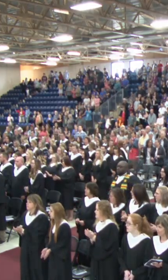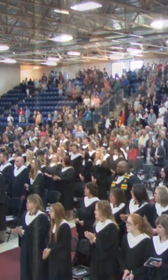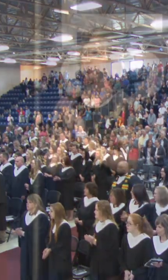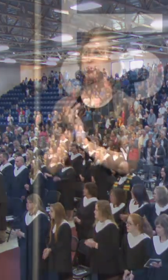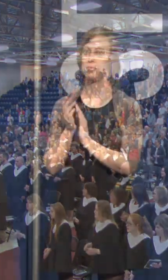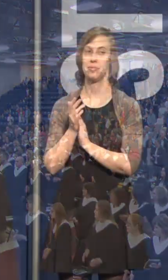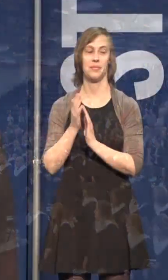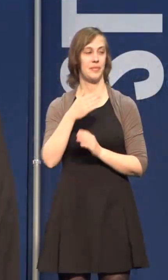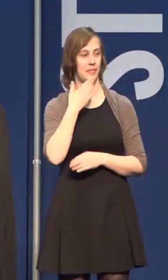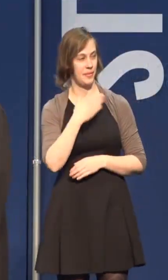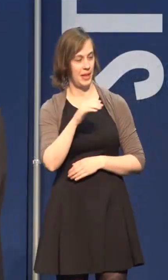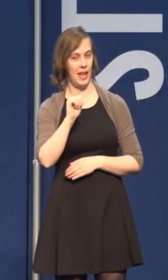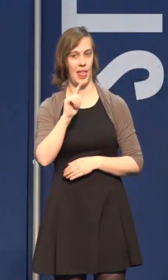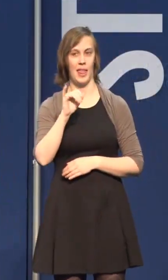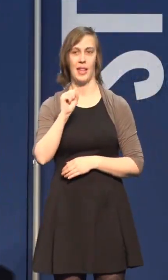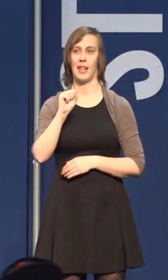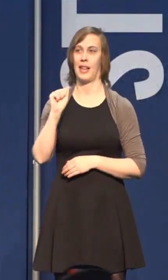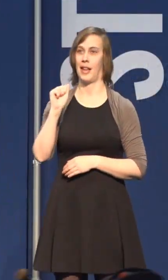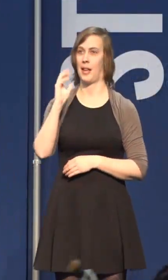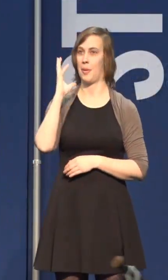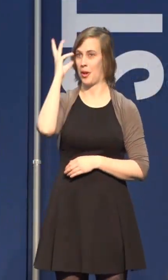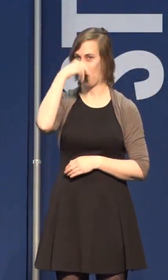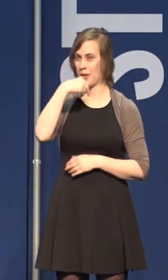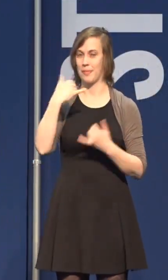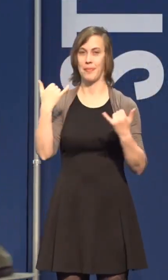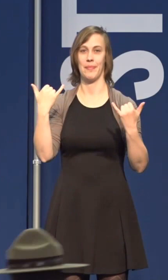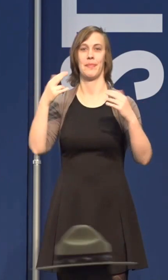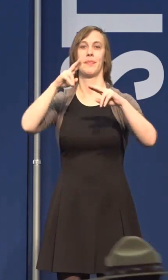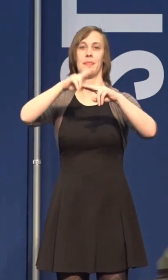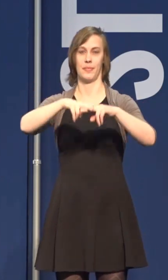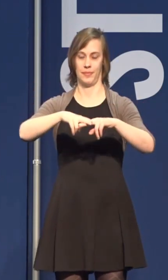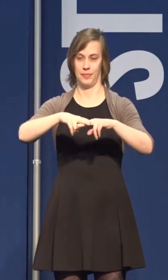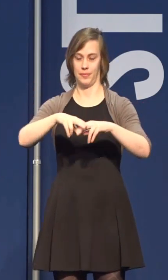Thank you, Alyssa. That was beautiful. Please be seated, everyone.